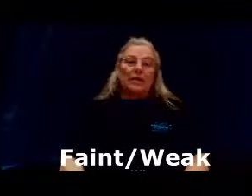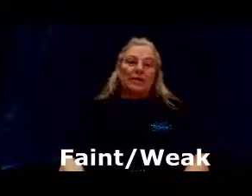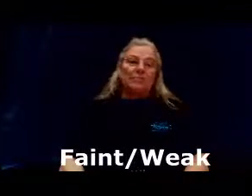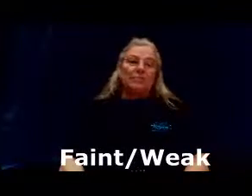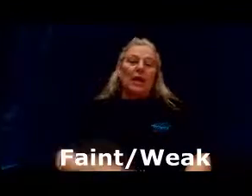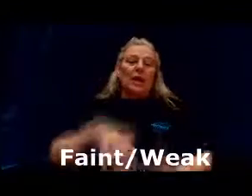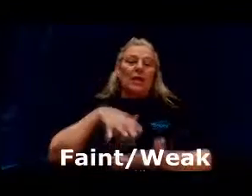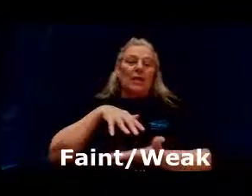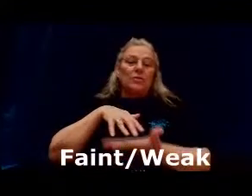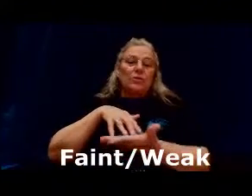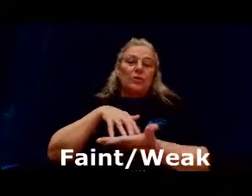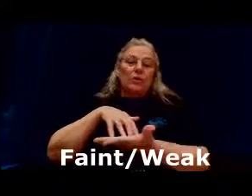Faint, and that's where your